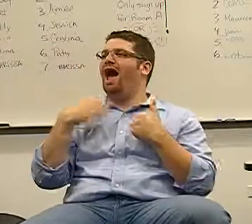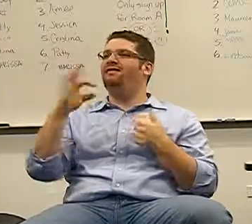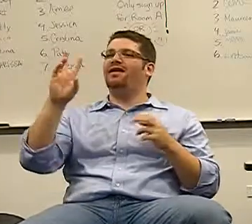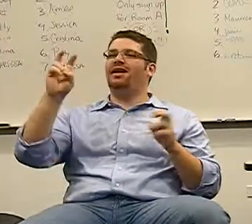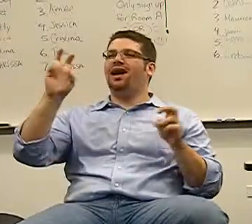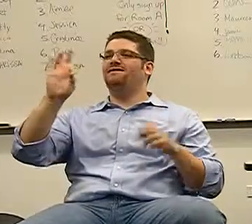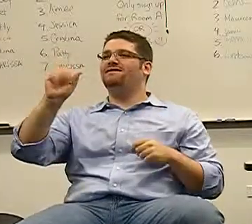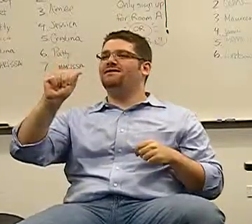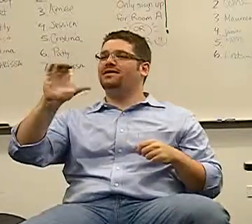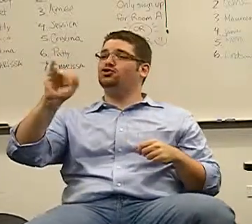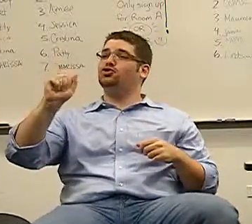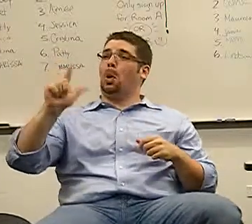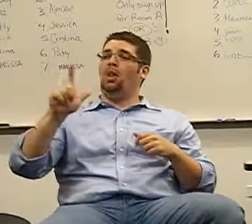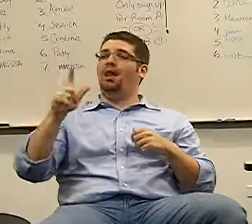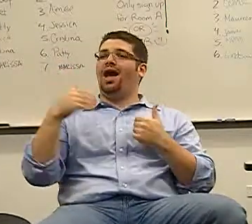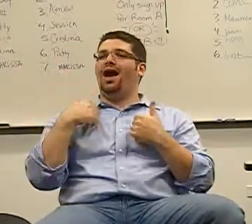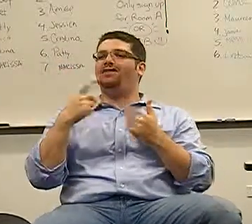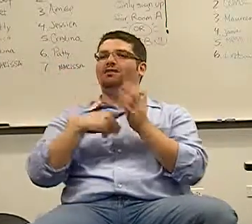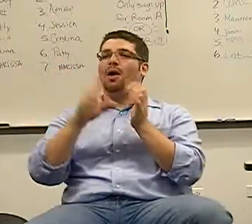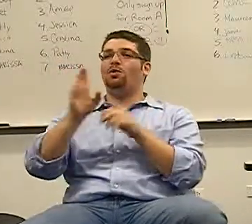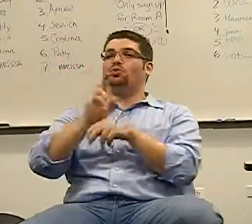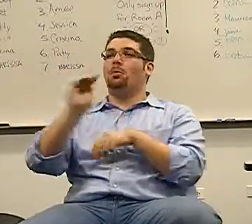It's like a full body wetness.